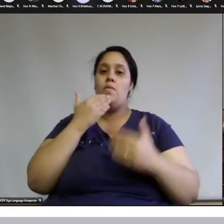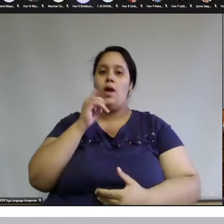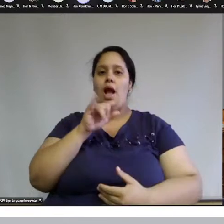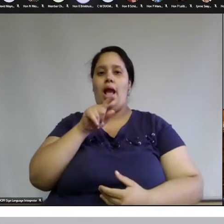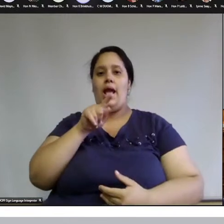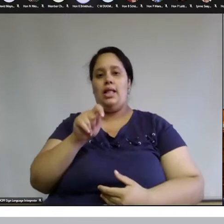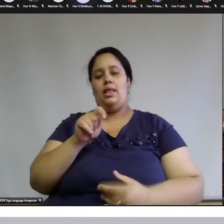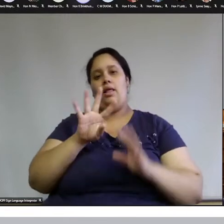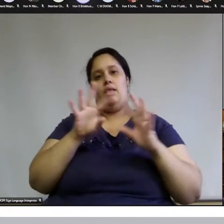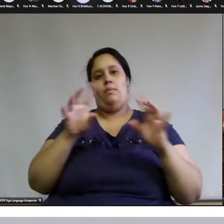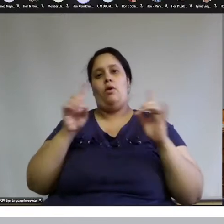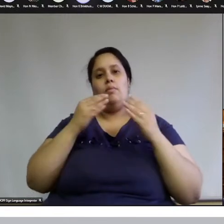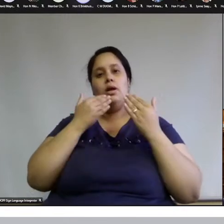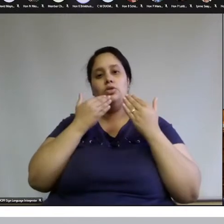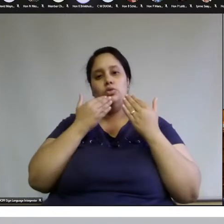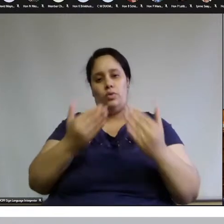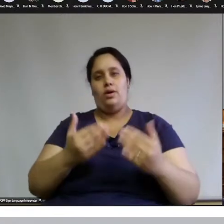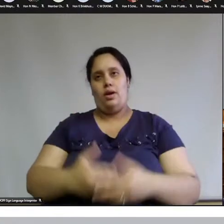shukran to them.